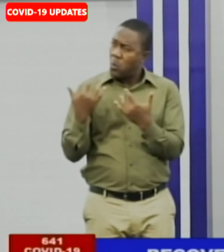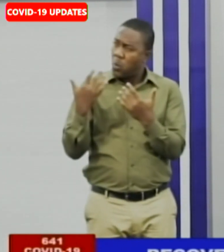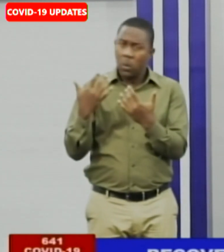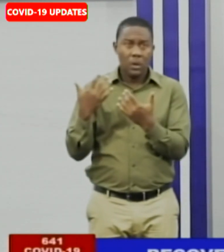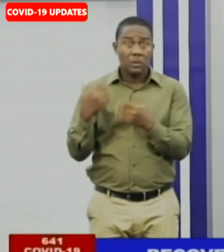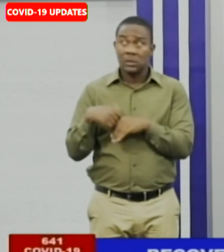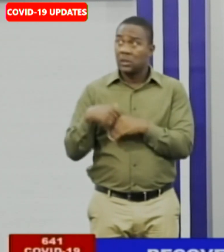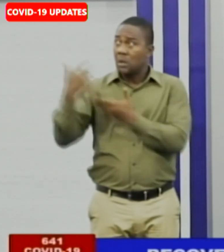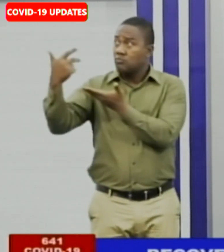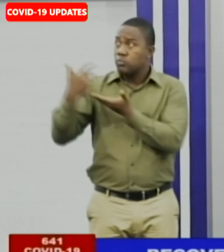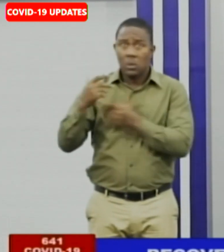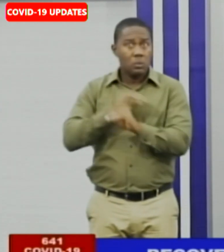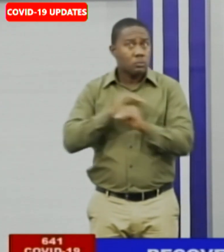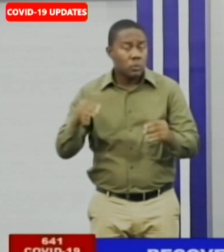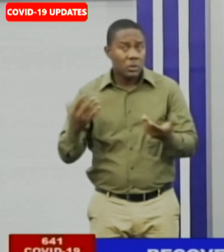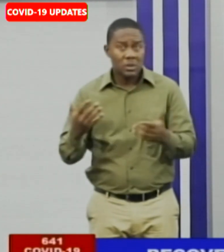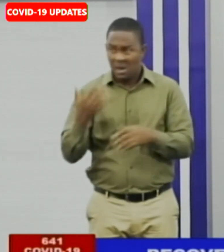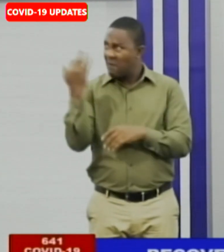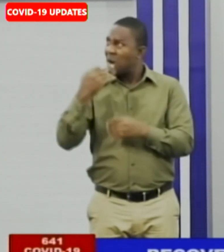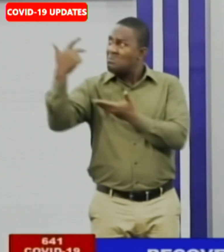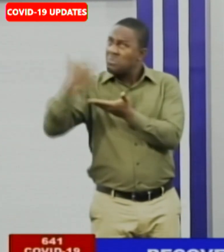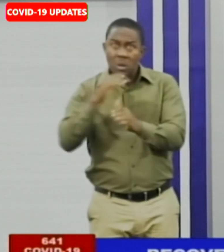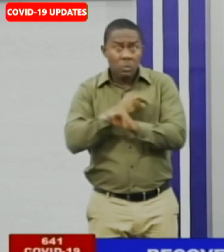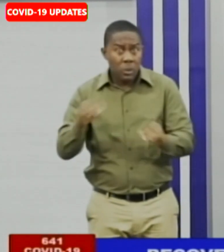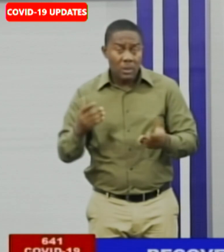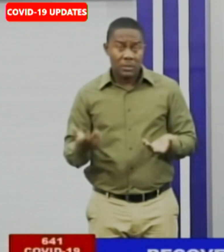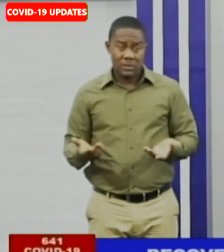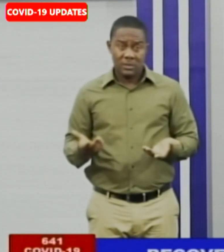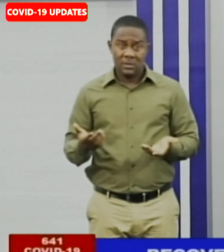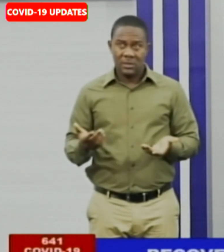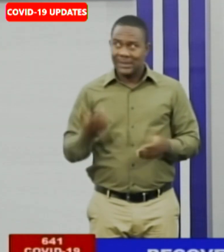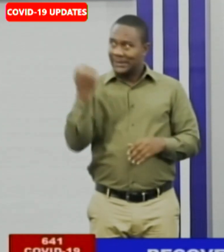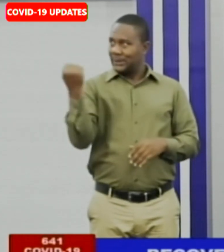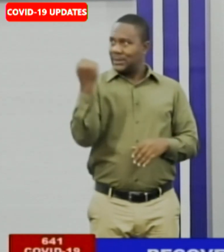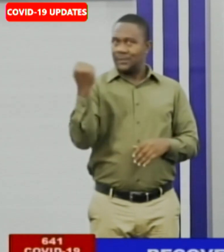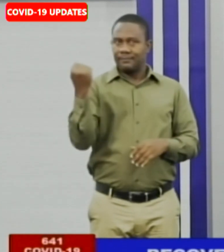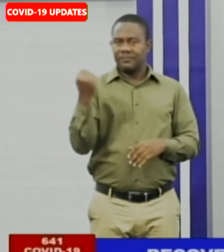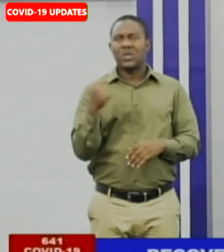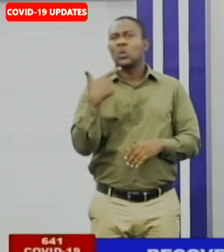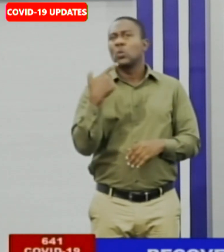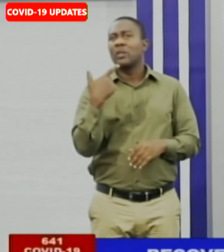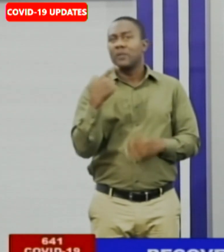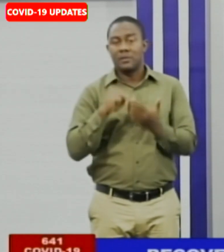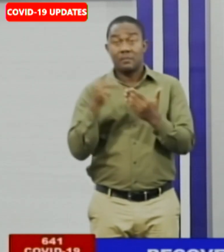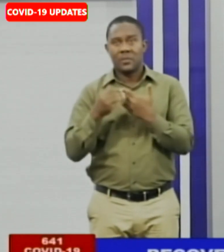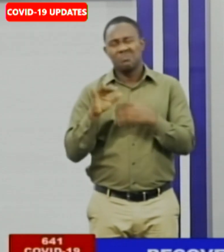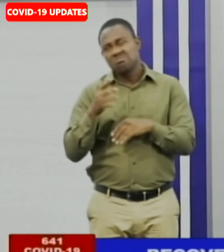was not there. Friday, the ambulance was not there. Then Saturday, which was 21st,